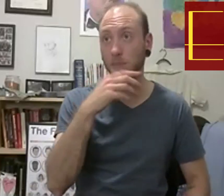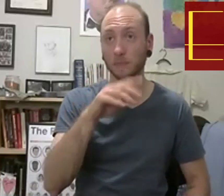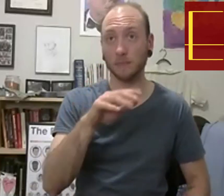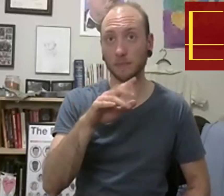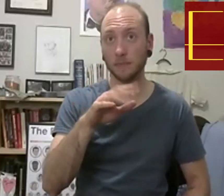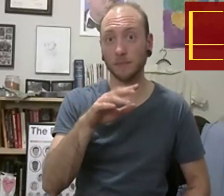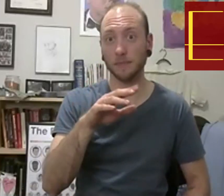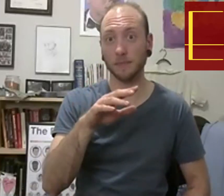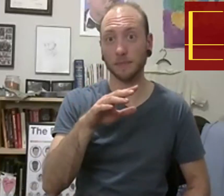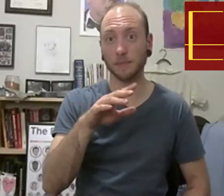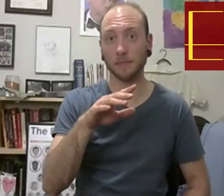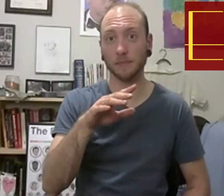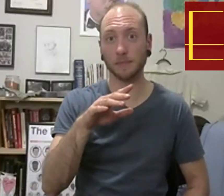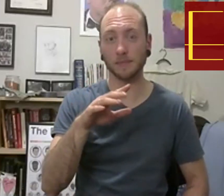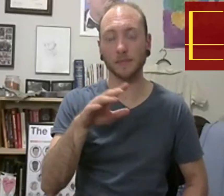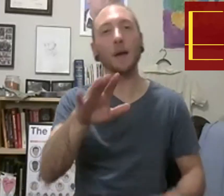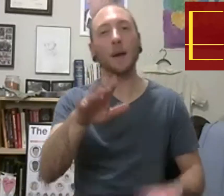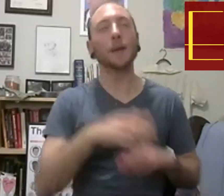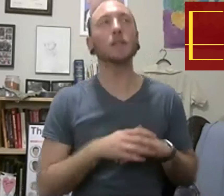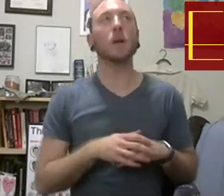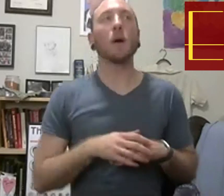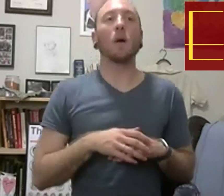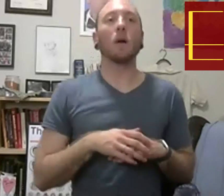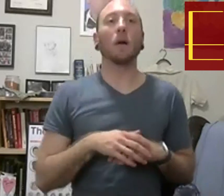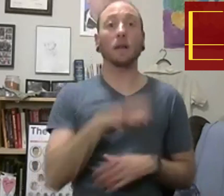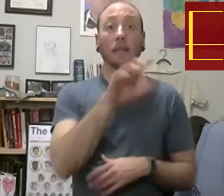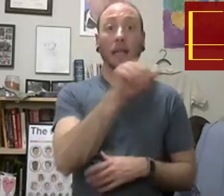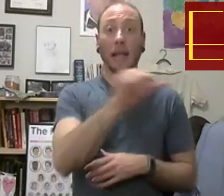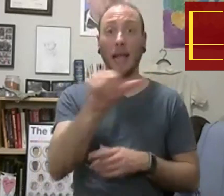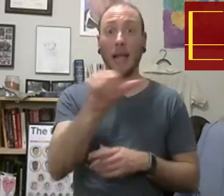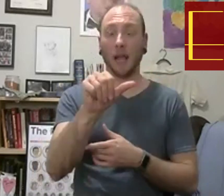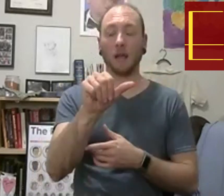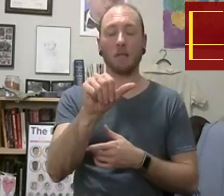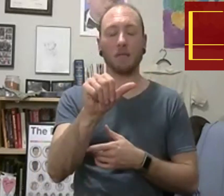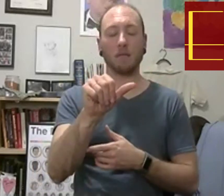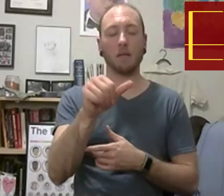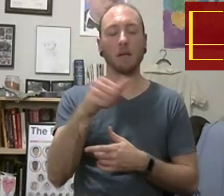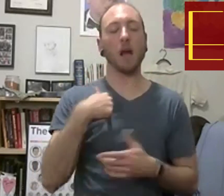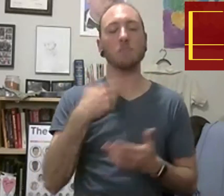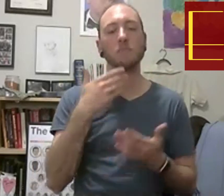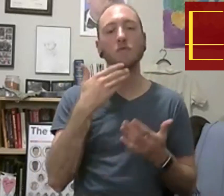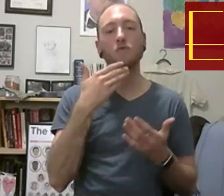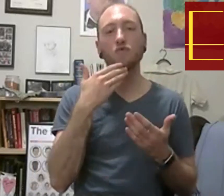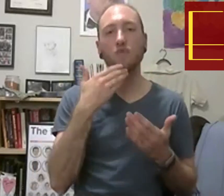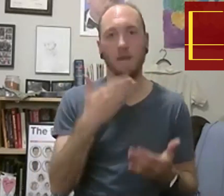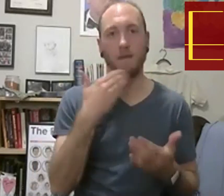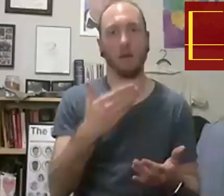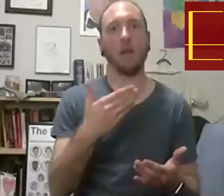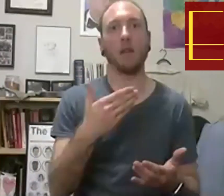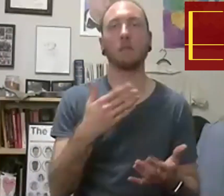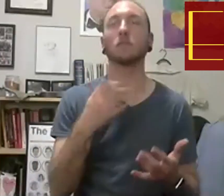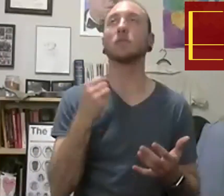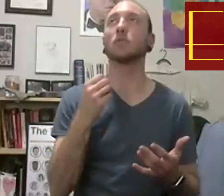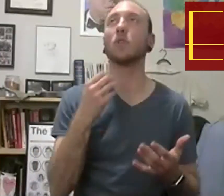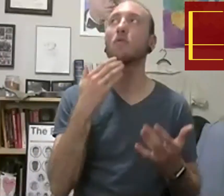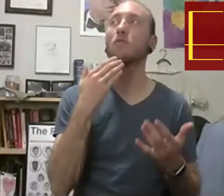I continue to be really grateful for this program, and I hope I stay that way. And I hope to keep coming back,